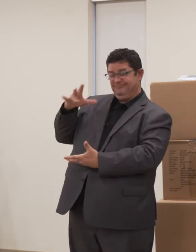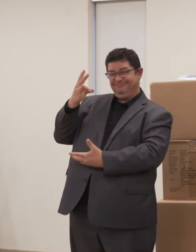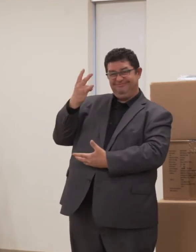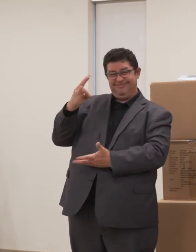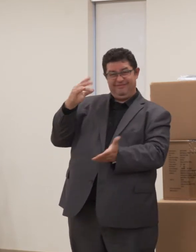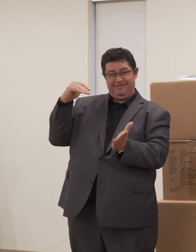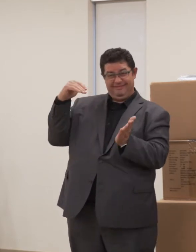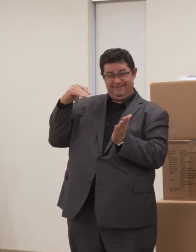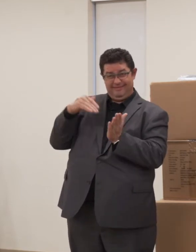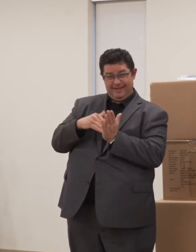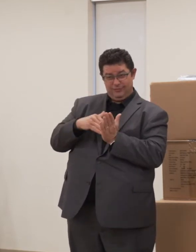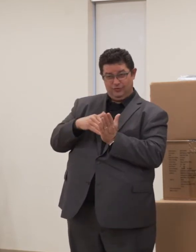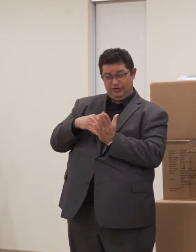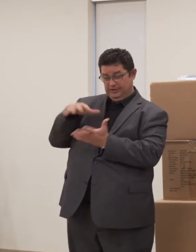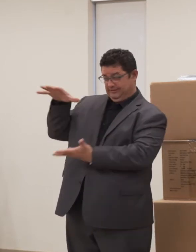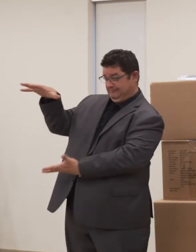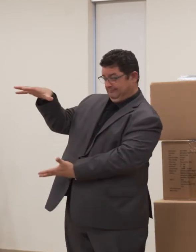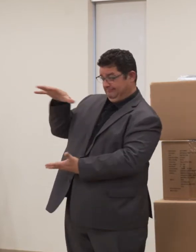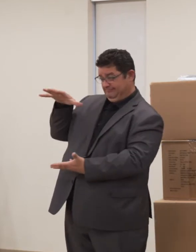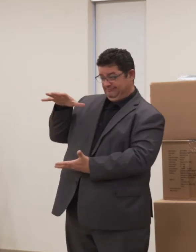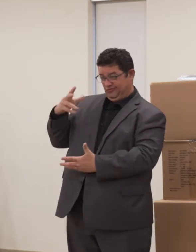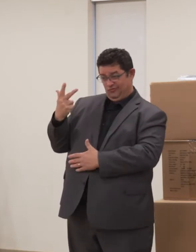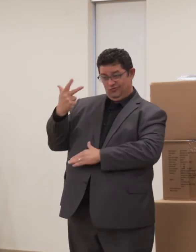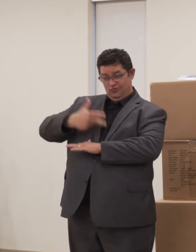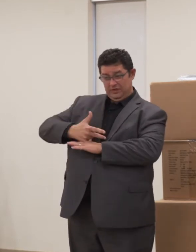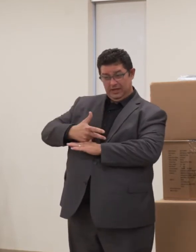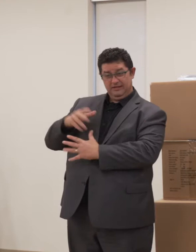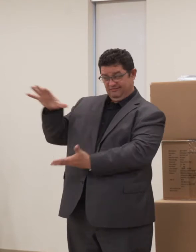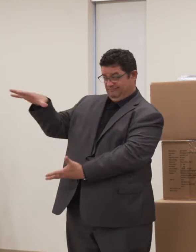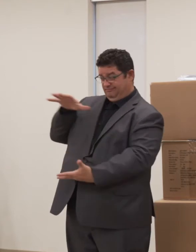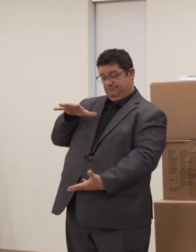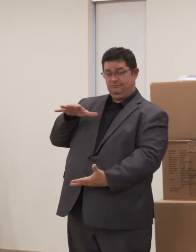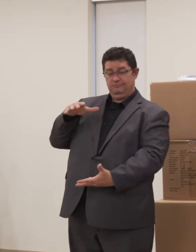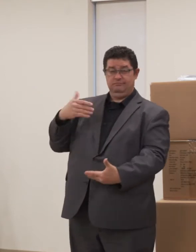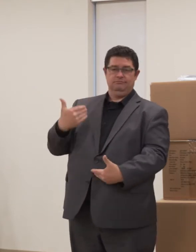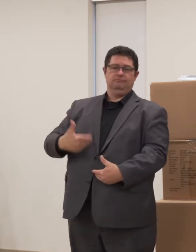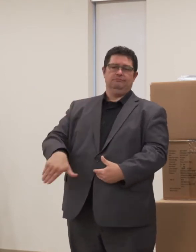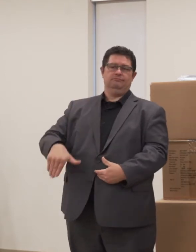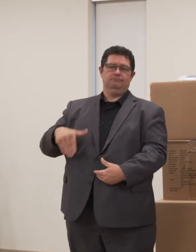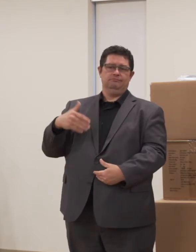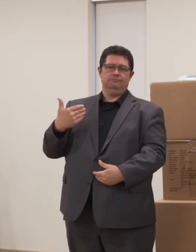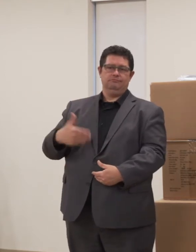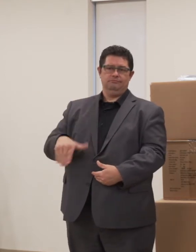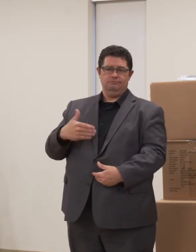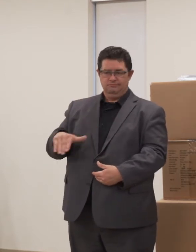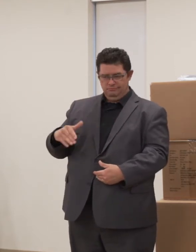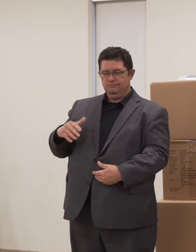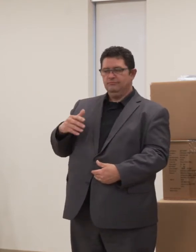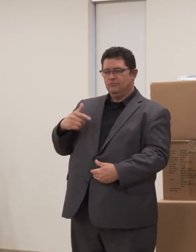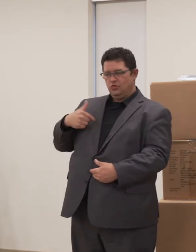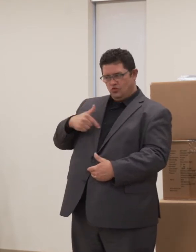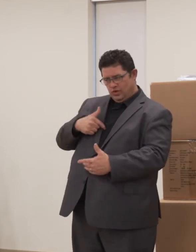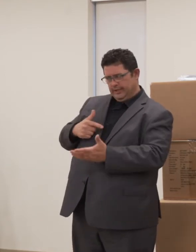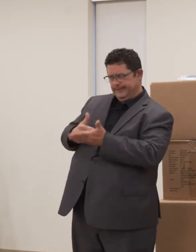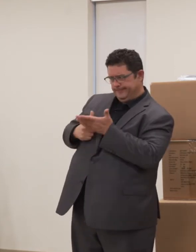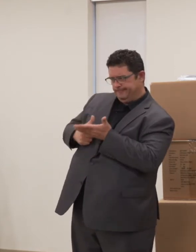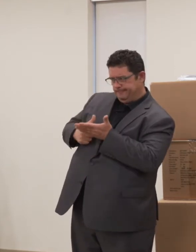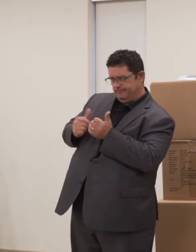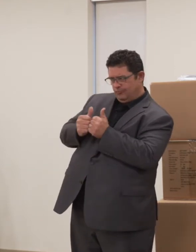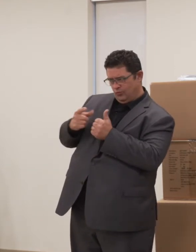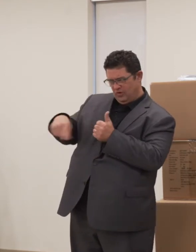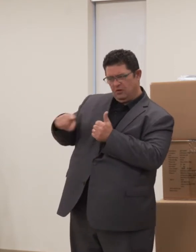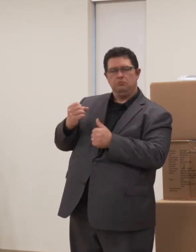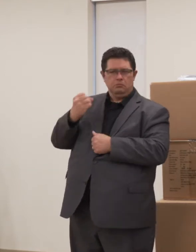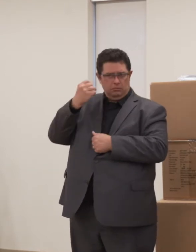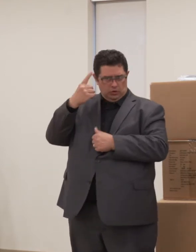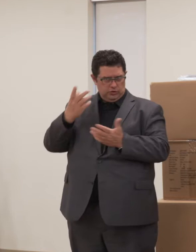a batch over a 3-day period of time. Our county counselor talked to this provider, and we understand that they were